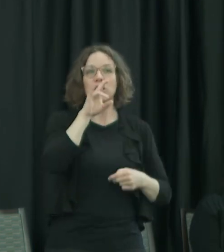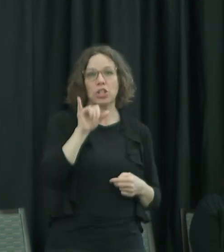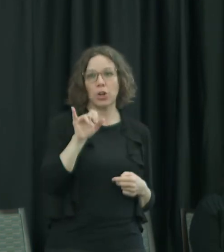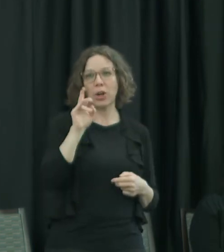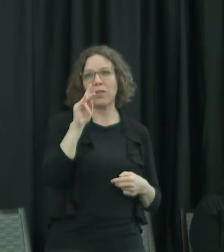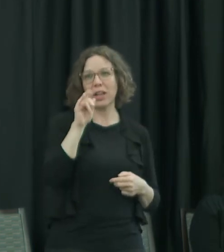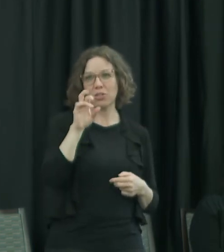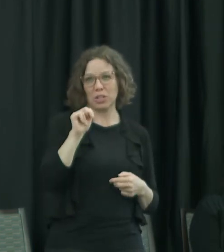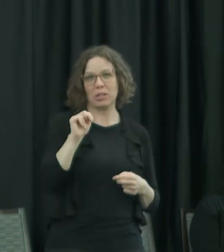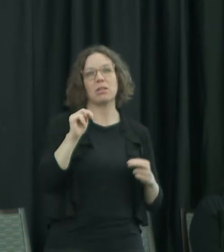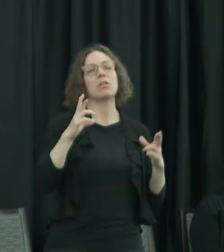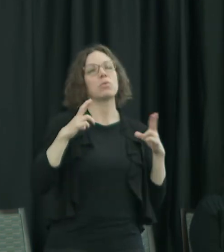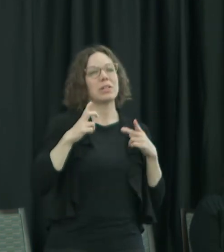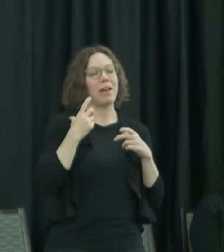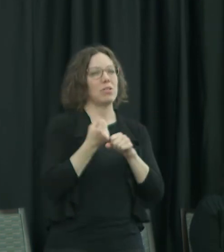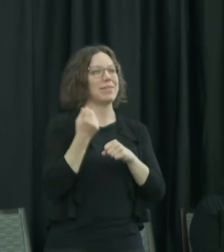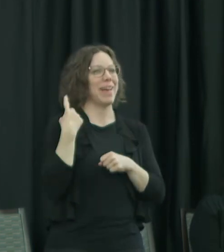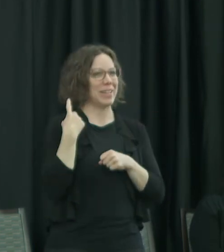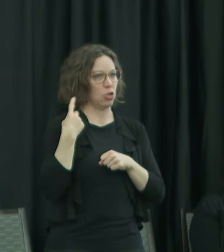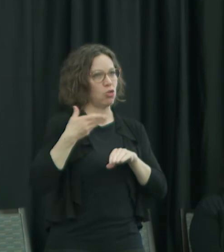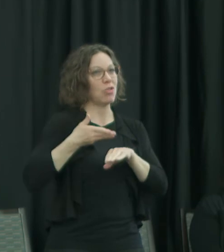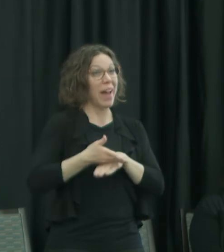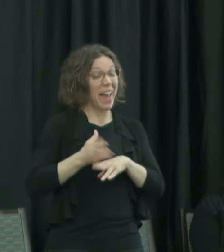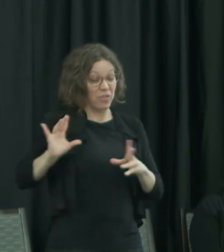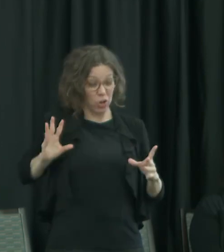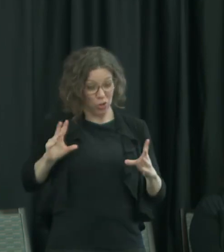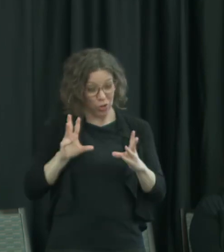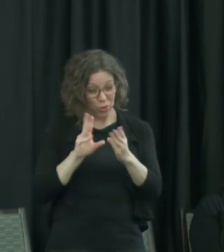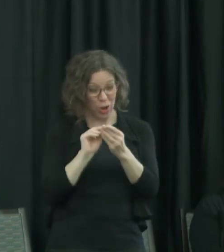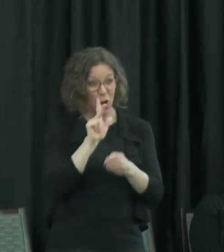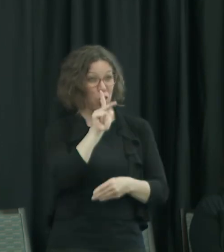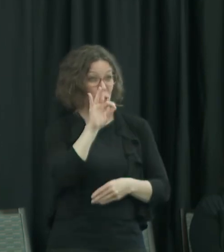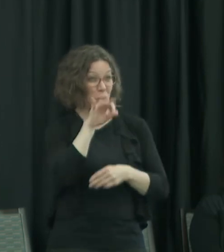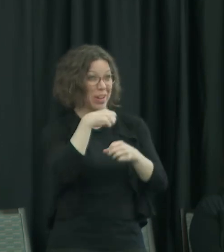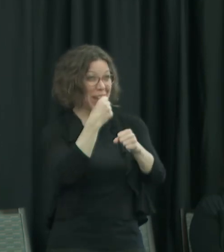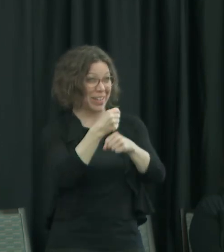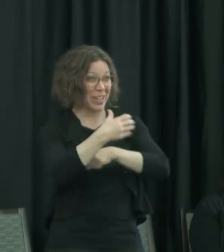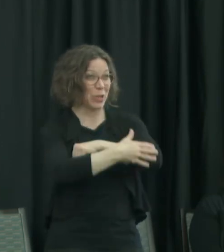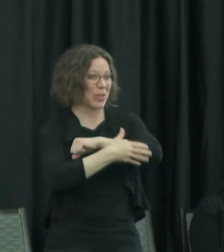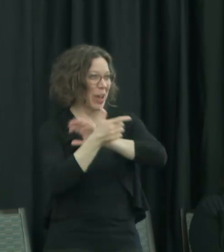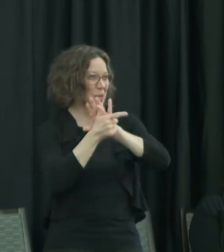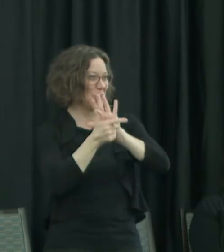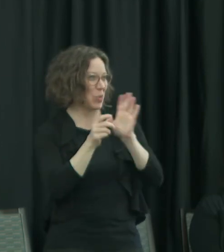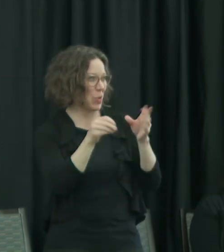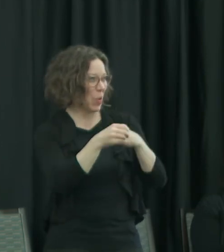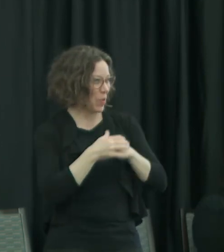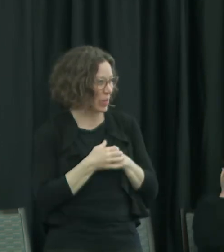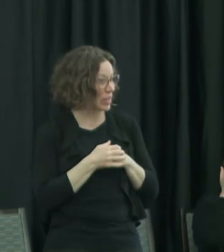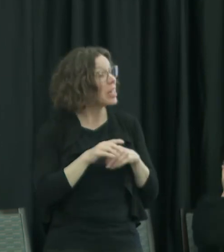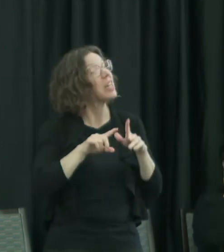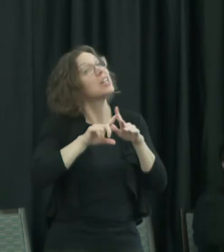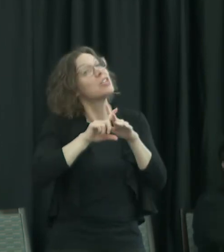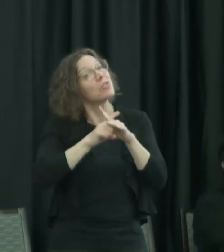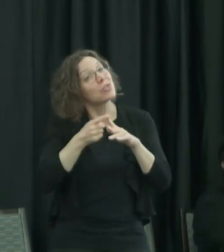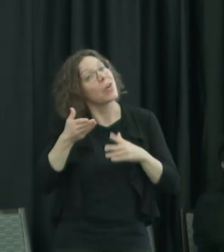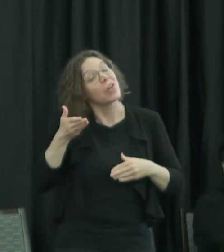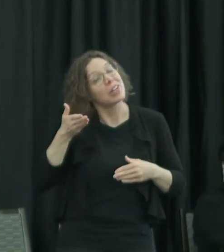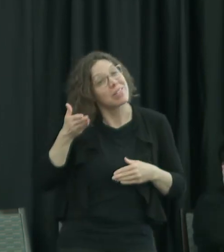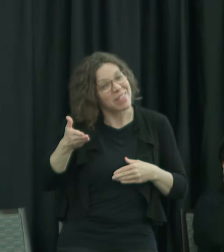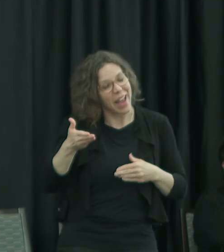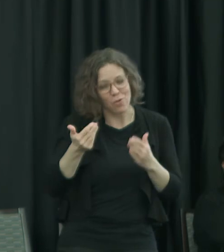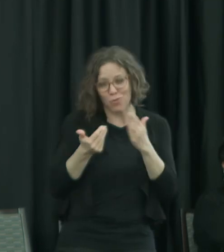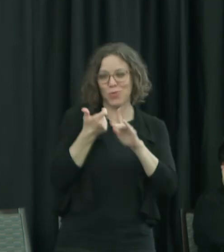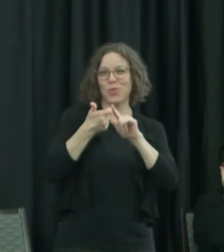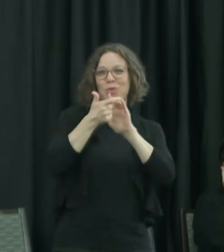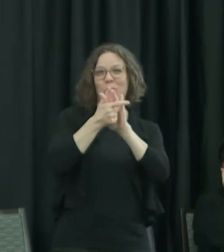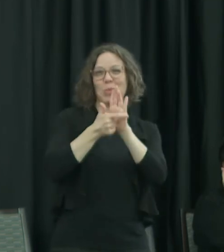last year after a 39-year career with the County Attorney's Office. He started in the County Attorney's Office fresh out of law